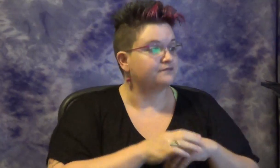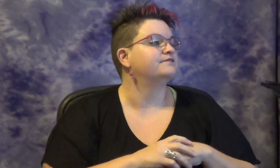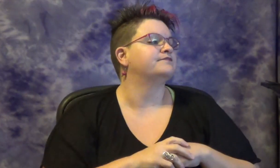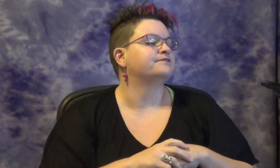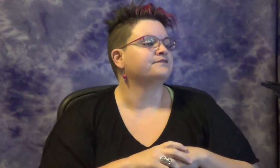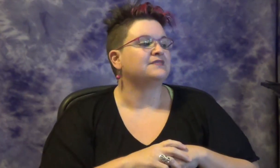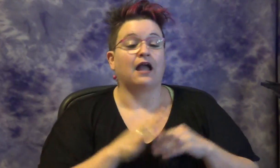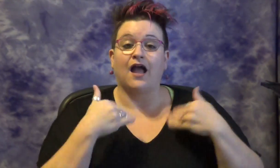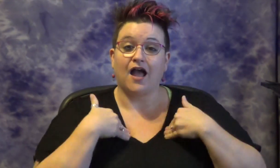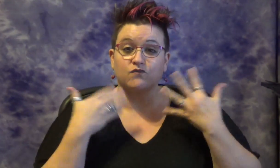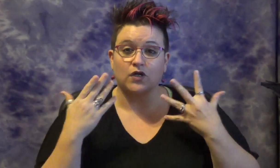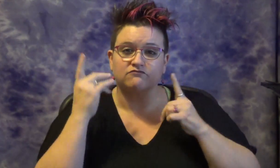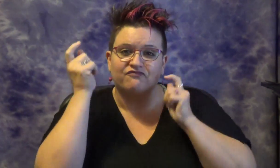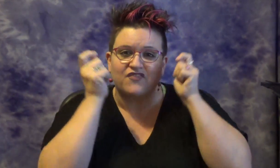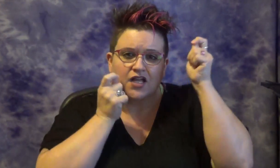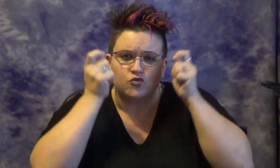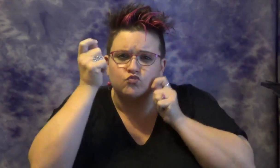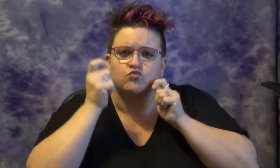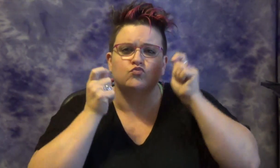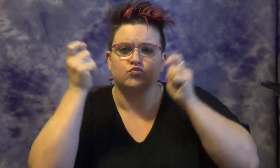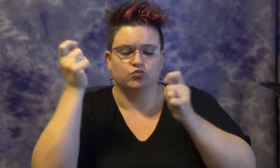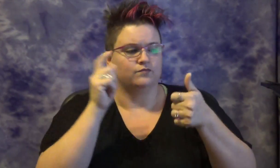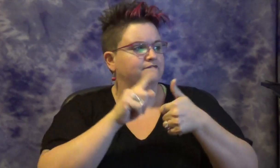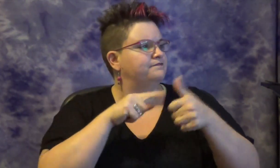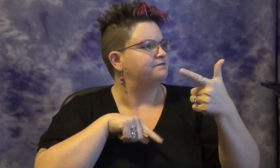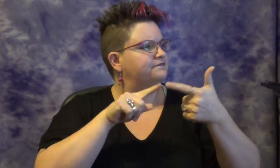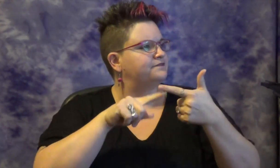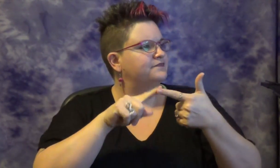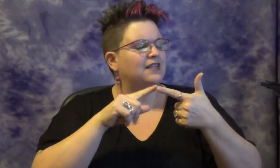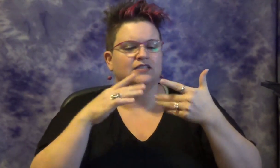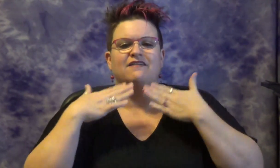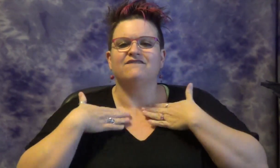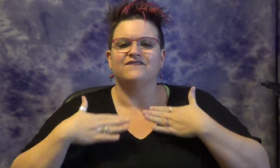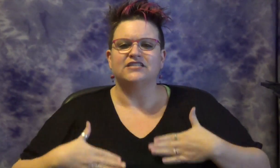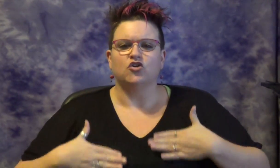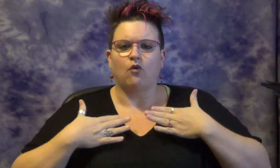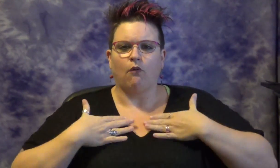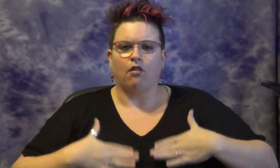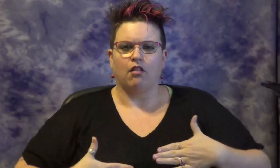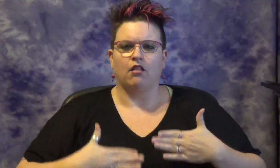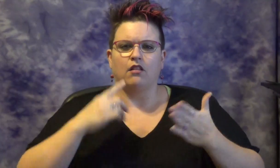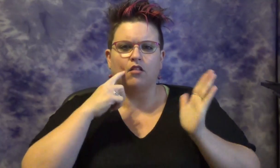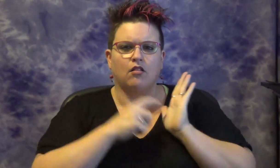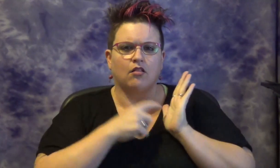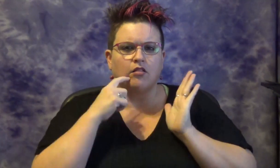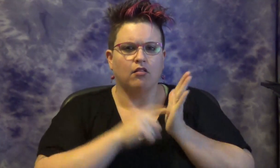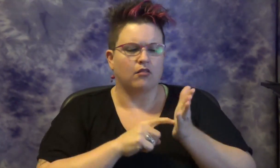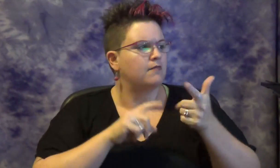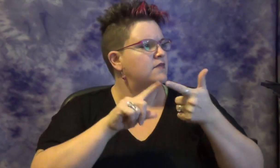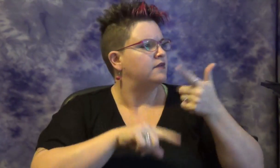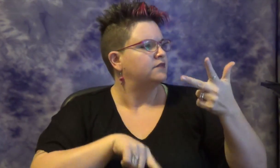ASL, you have to remember that it has some, let me tell you some points of the language. It has